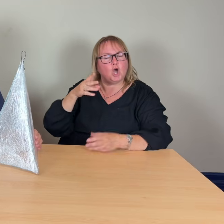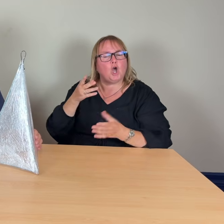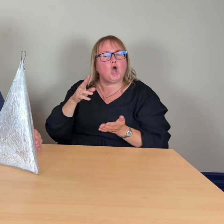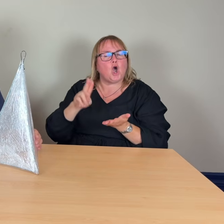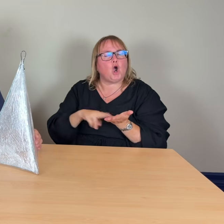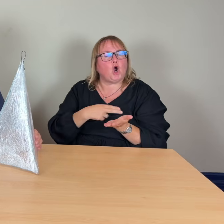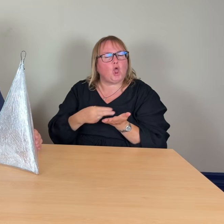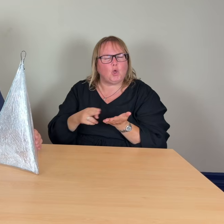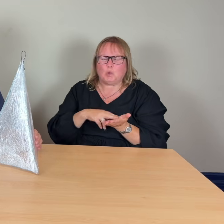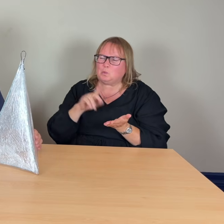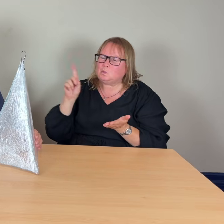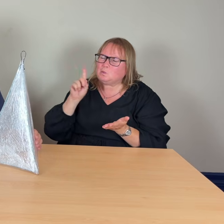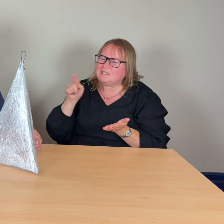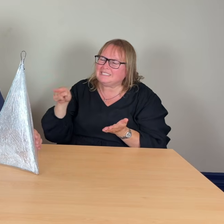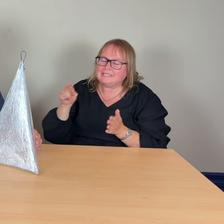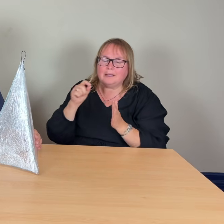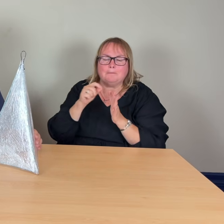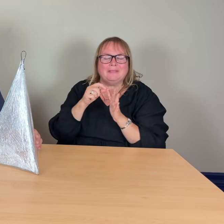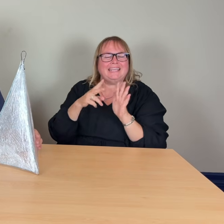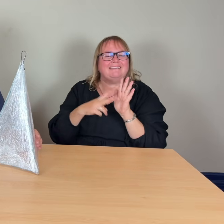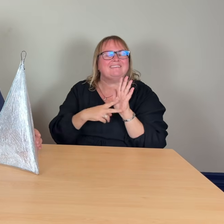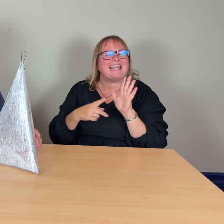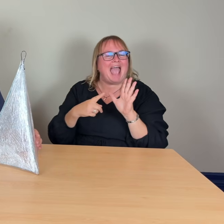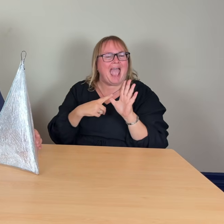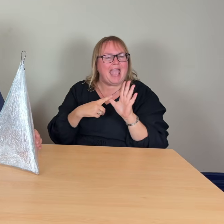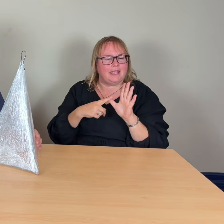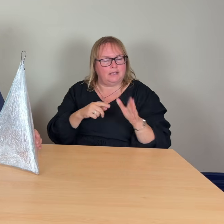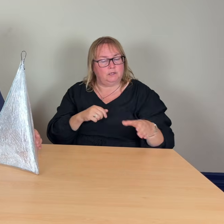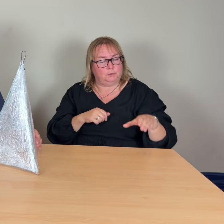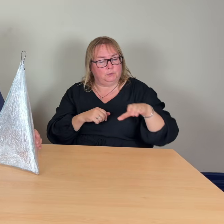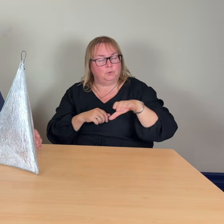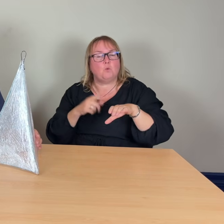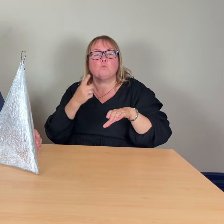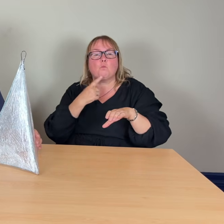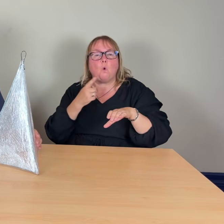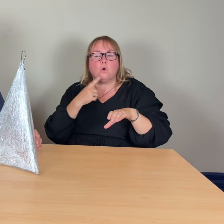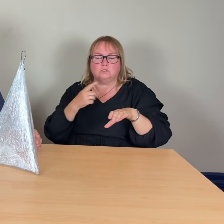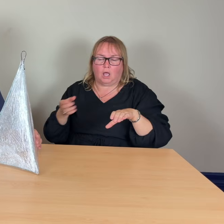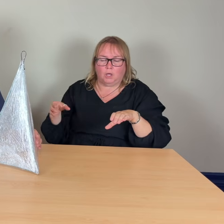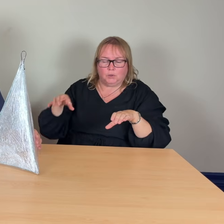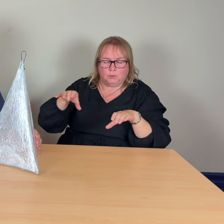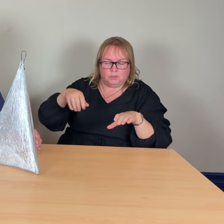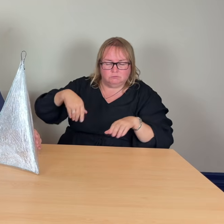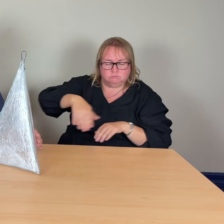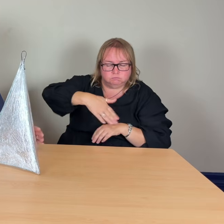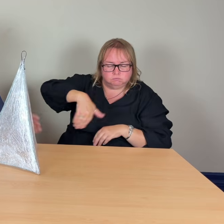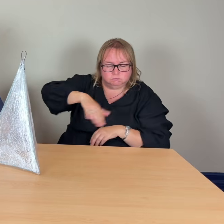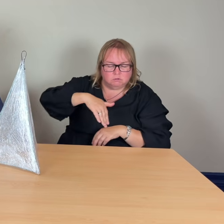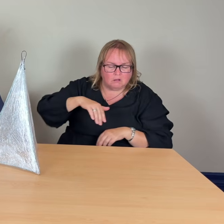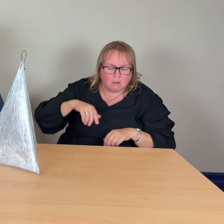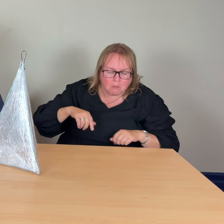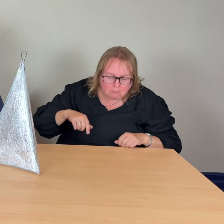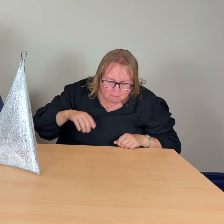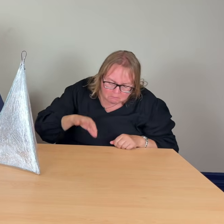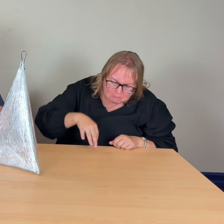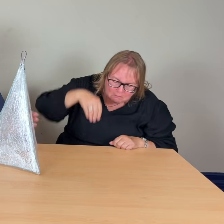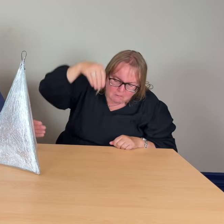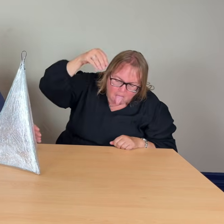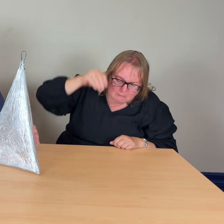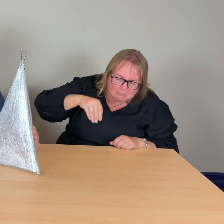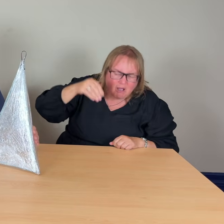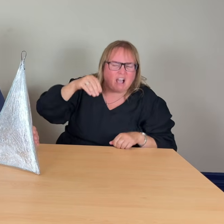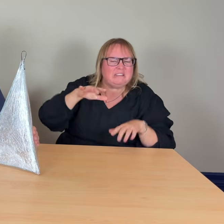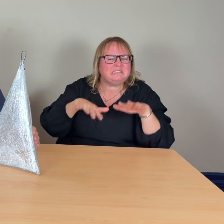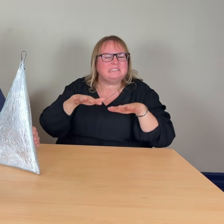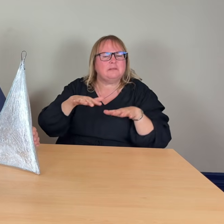use PVA glue watered down with water so it looks a bit like single cream. And then we're going to